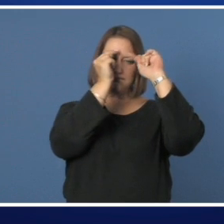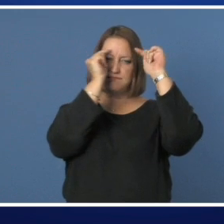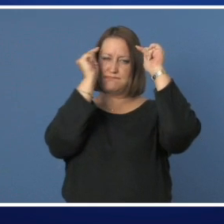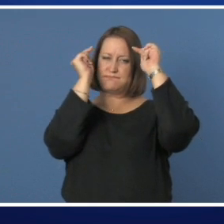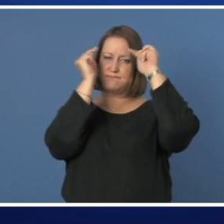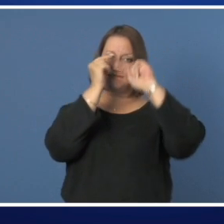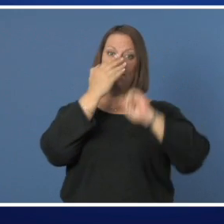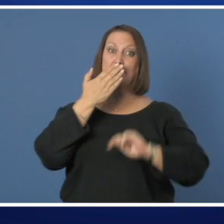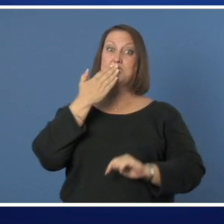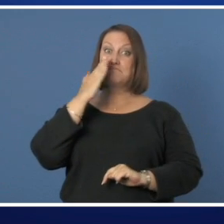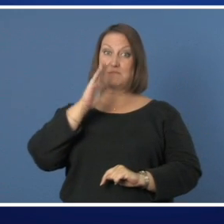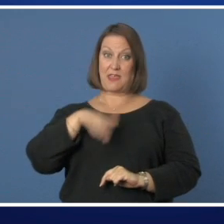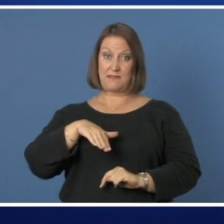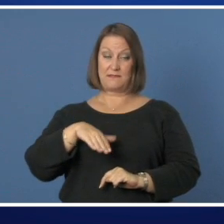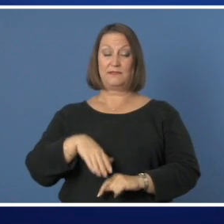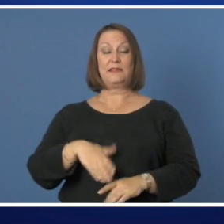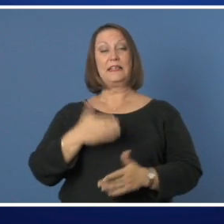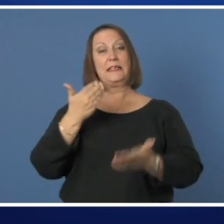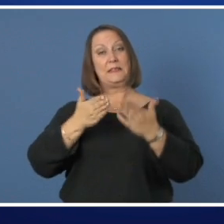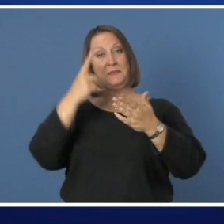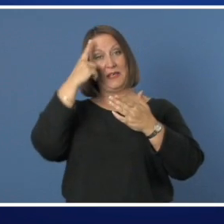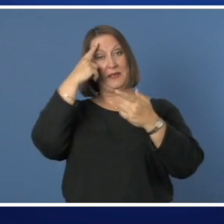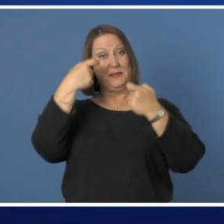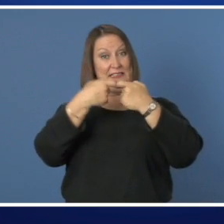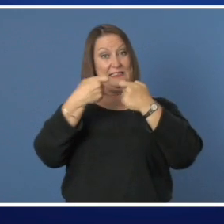seizures,